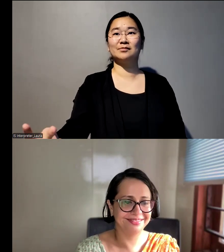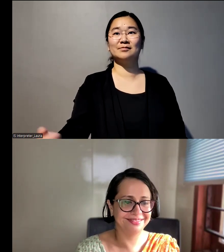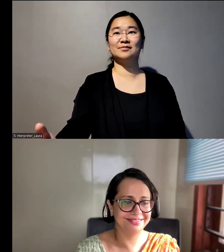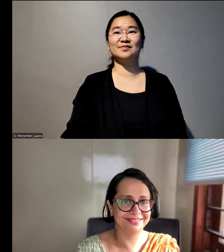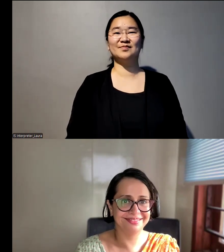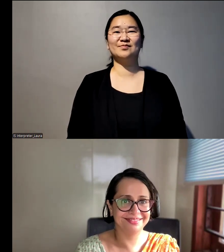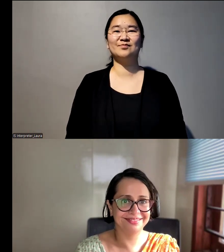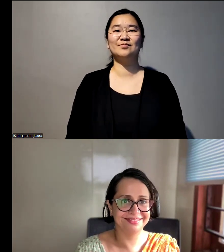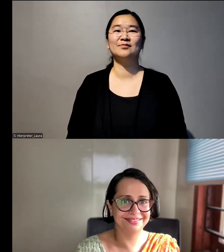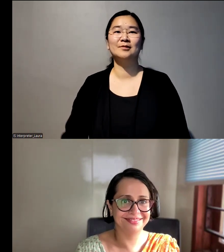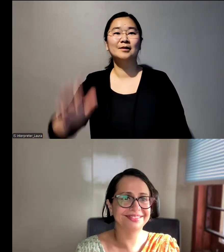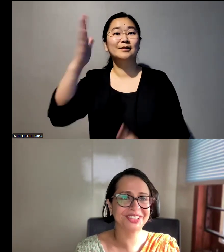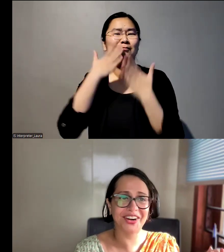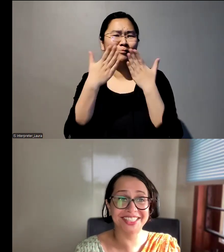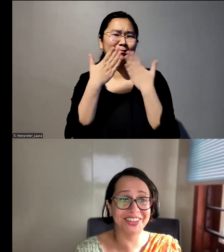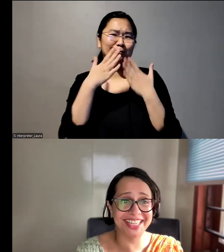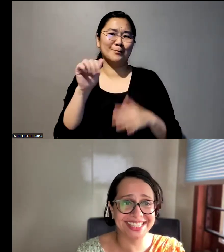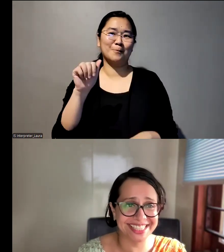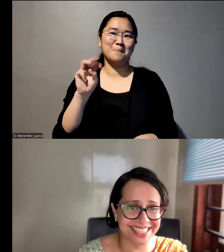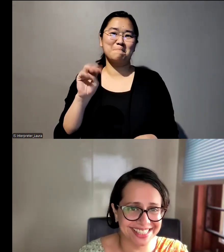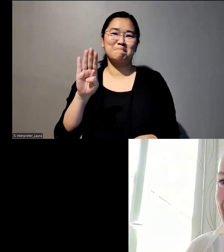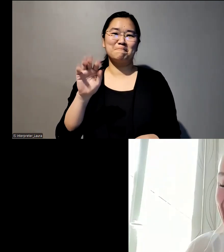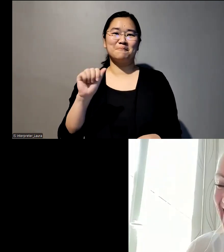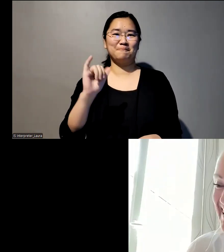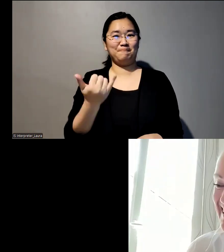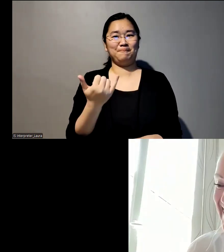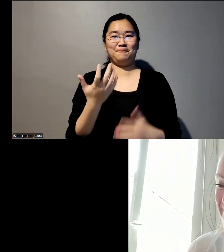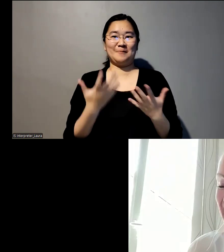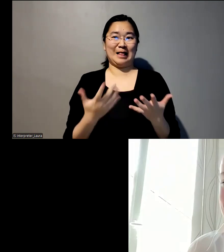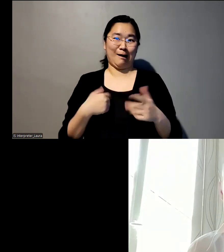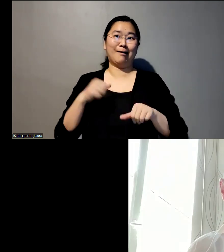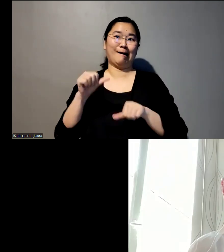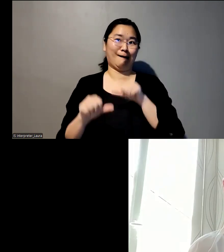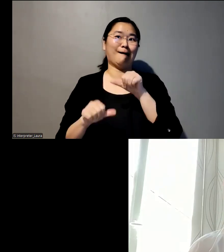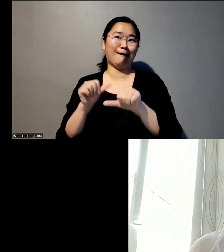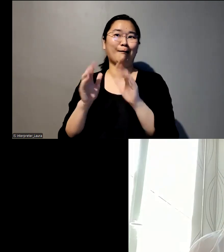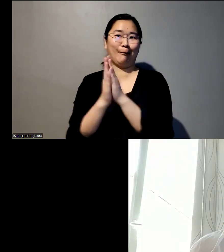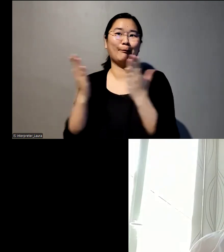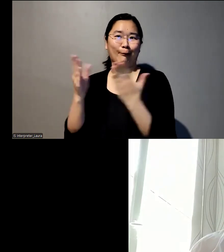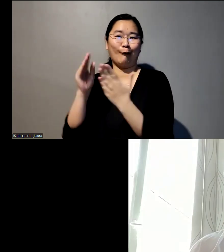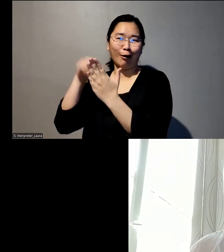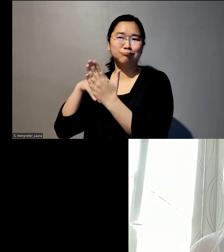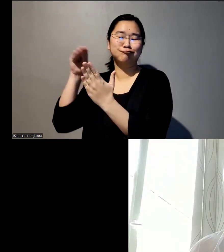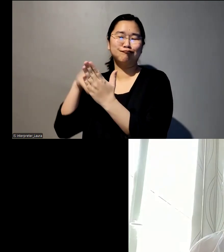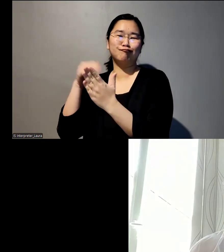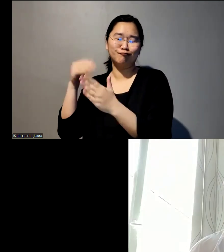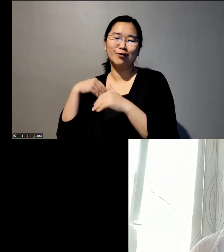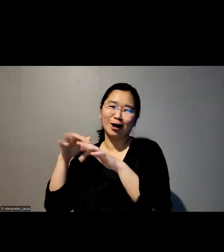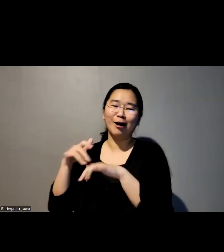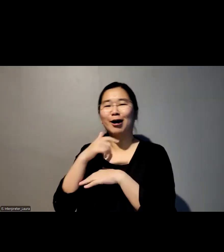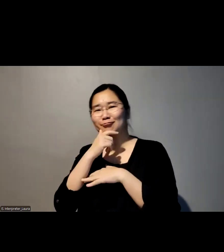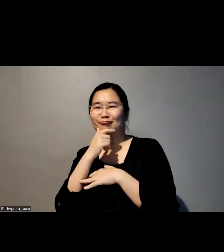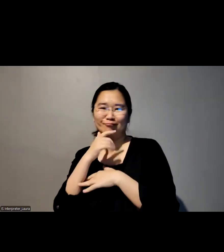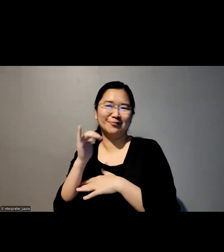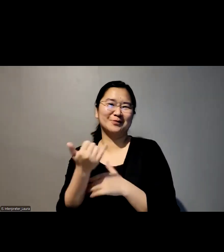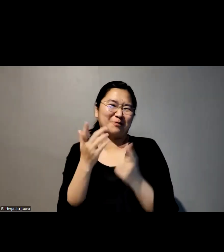the slip of the tongue will help me. Sorry. Yes, sorry. And, yes, thank you so much for inviting me to participate, and